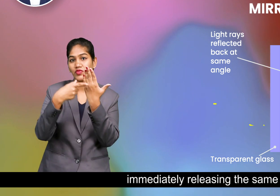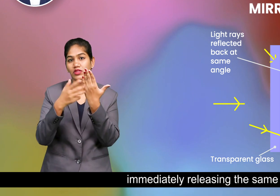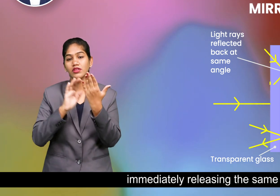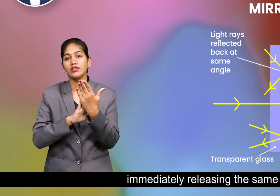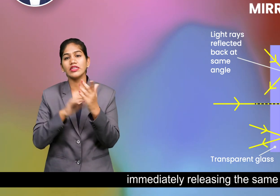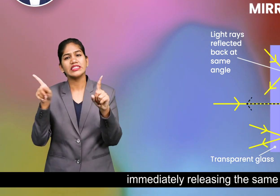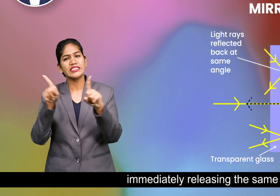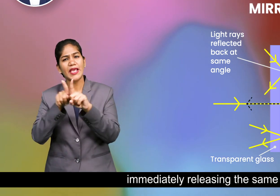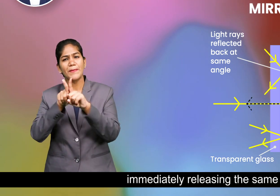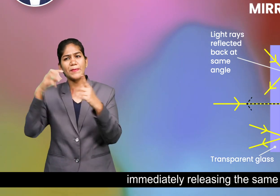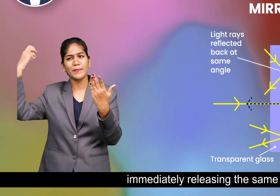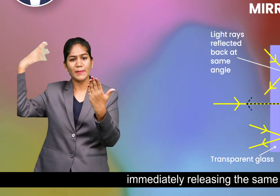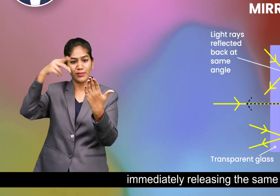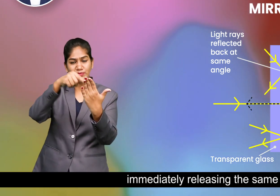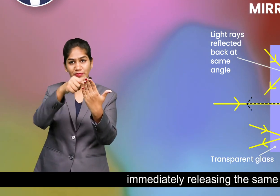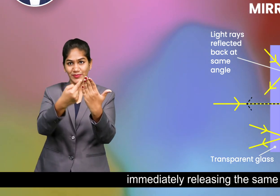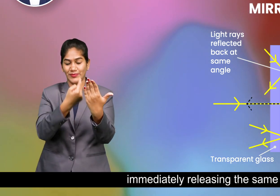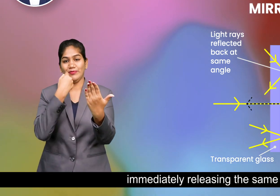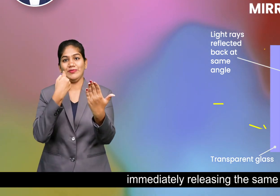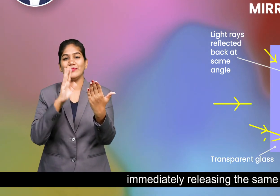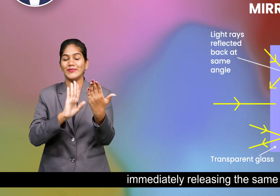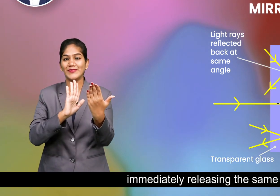releasing the same light.